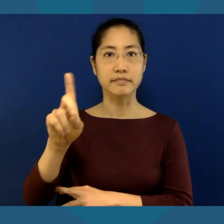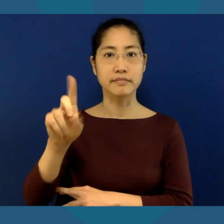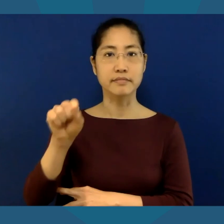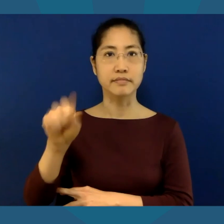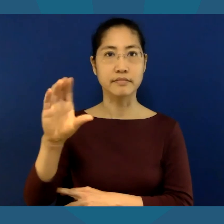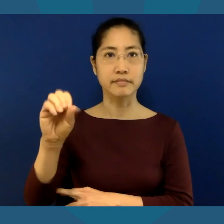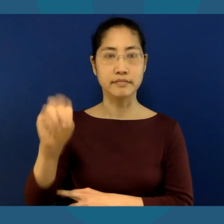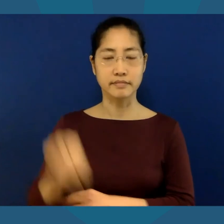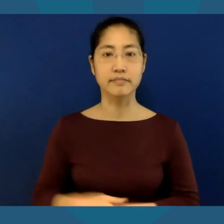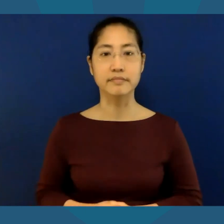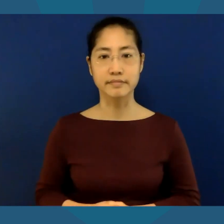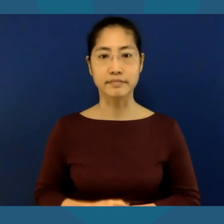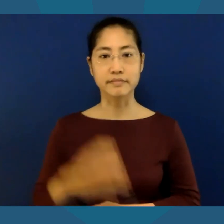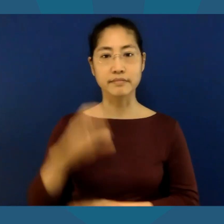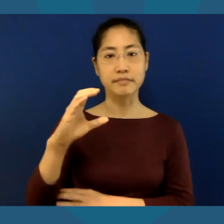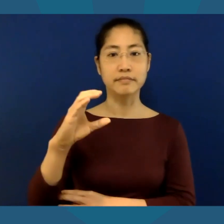www.billypeard.com.